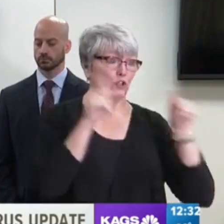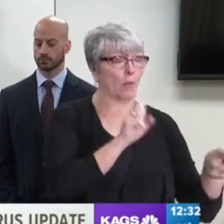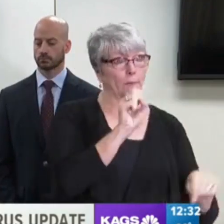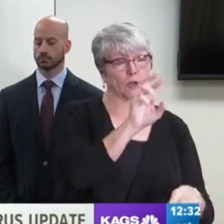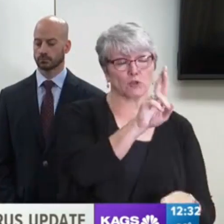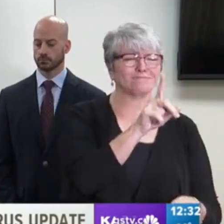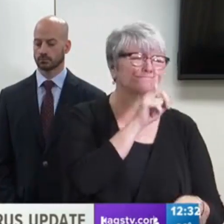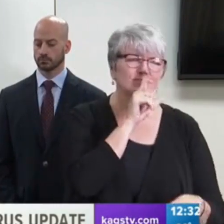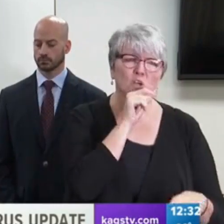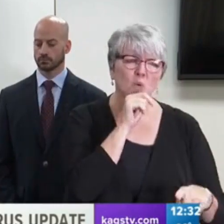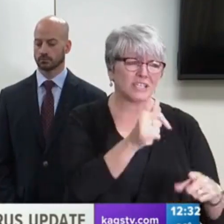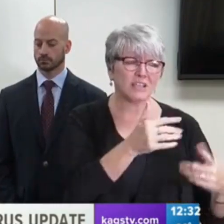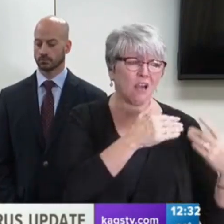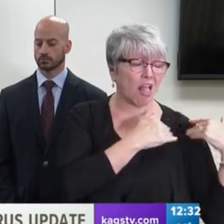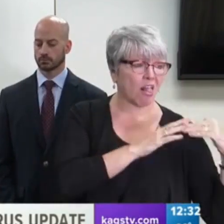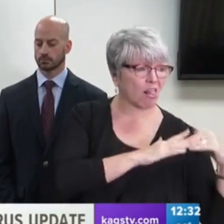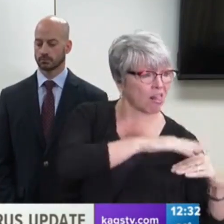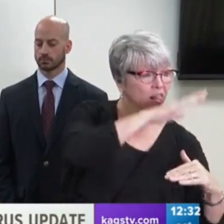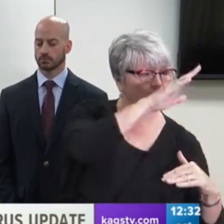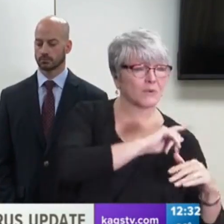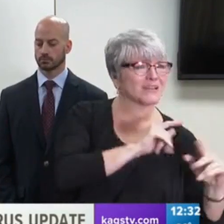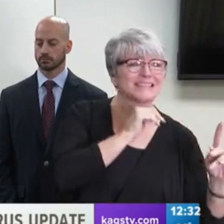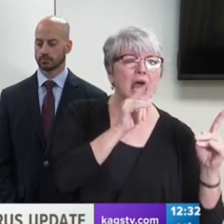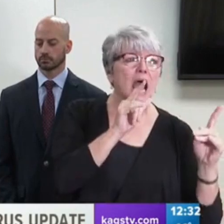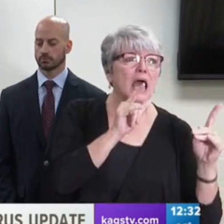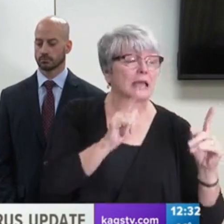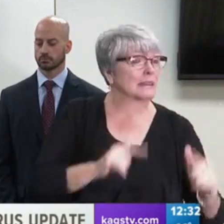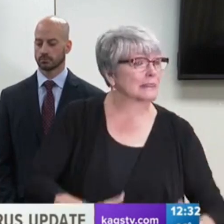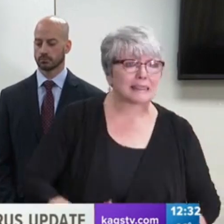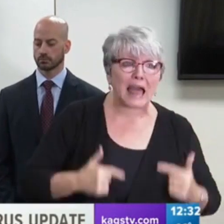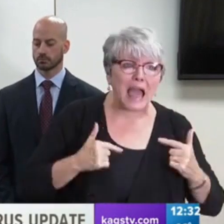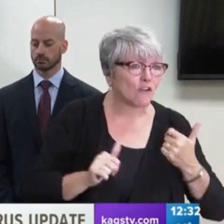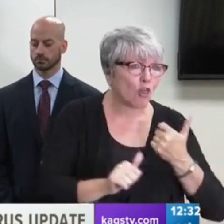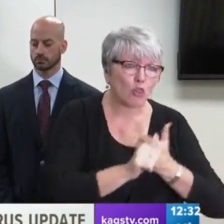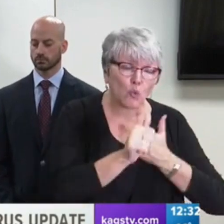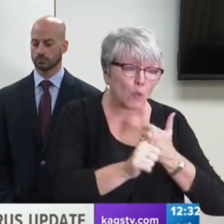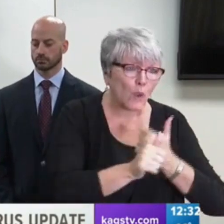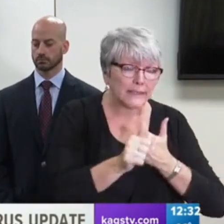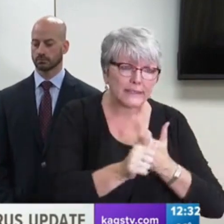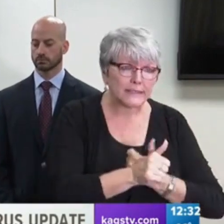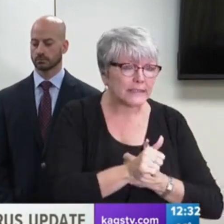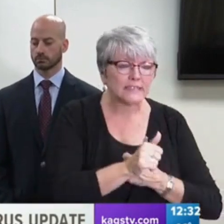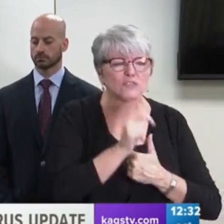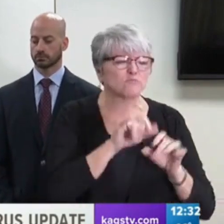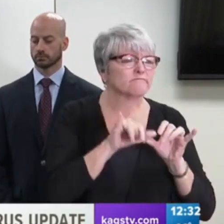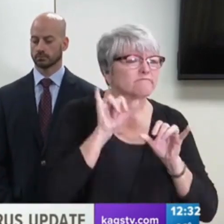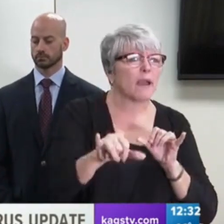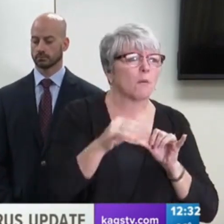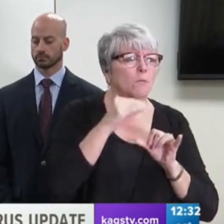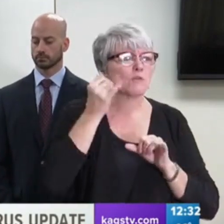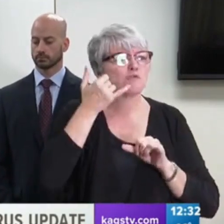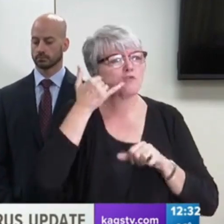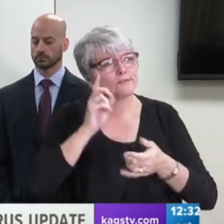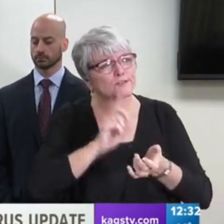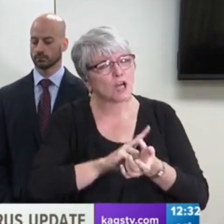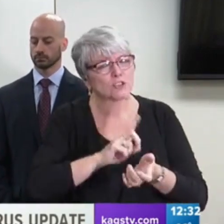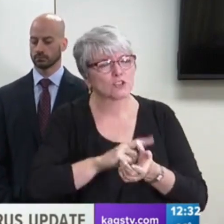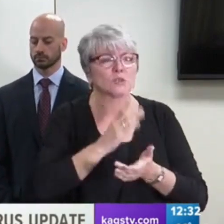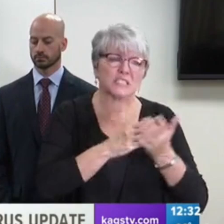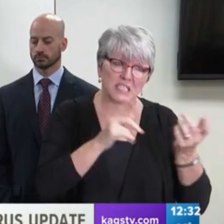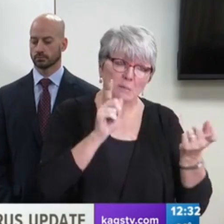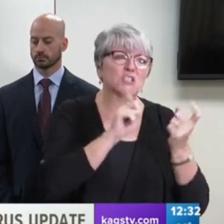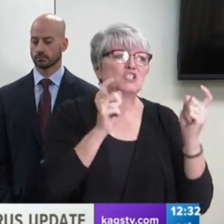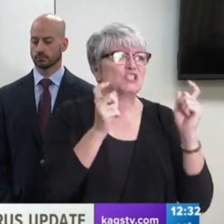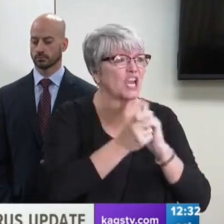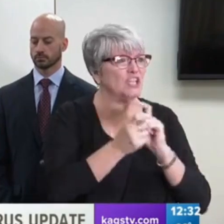emergency room. We don't need to overburden people with non-essential, non-life-threatening activities like that. So there are also some changes to